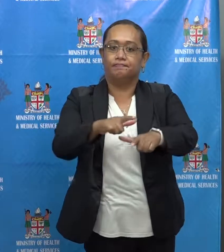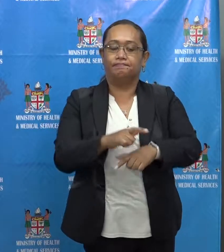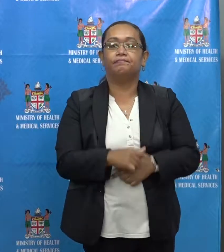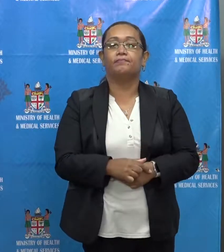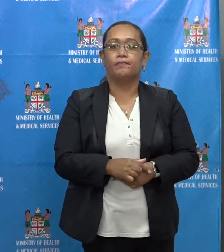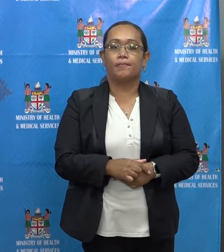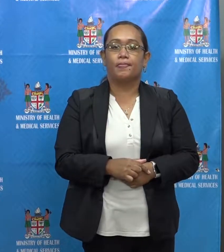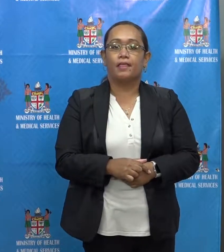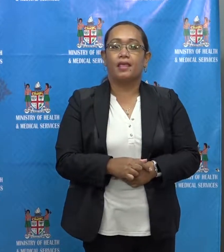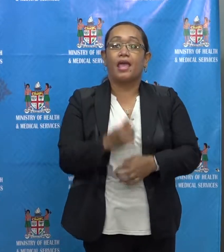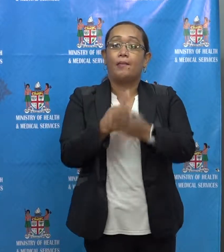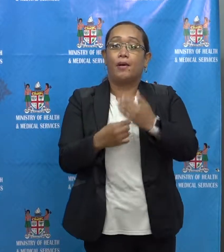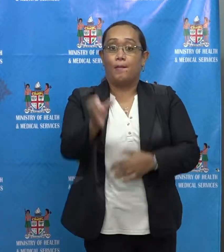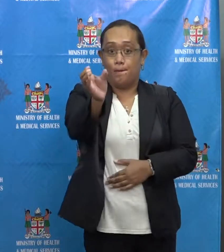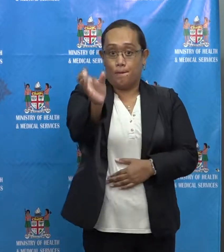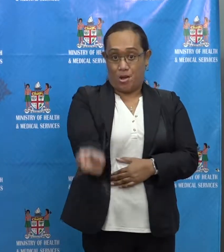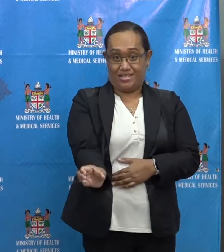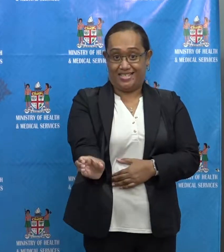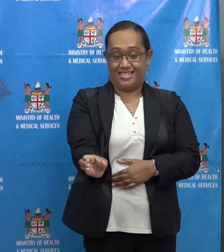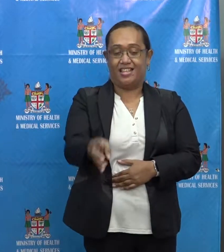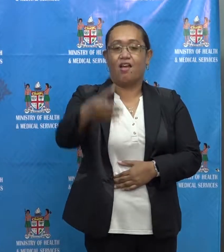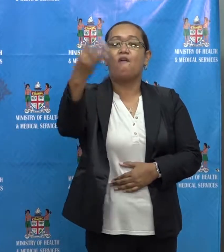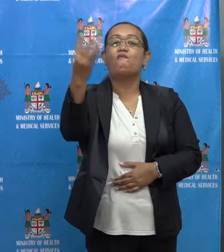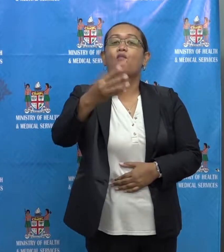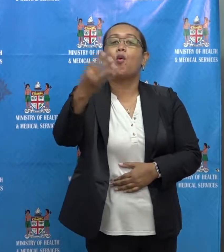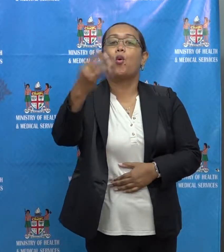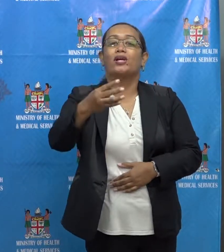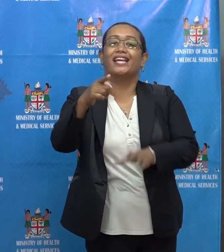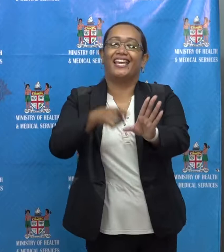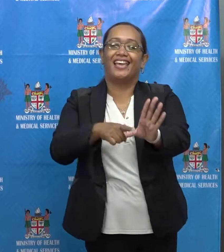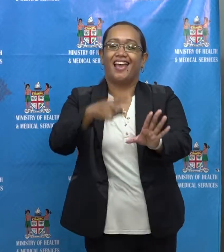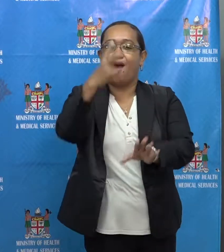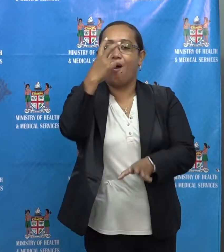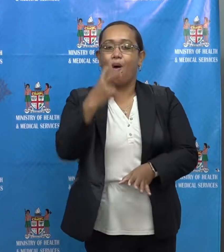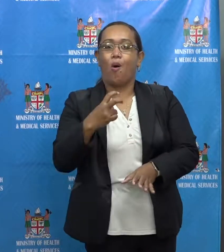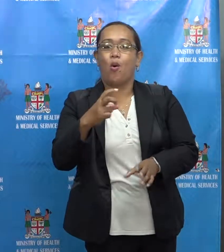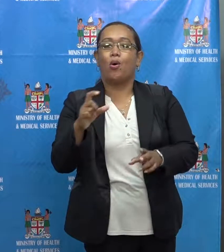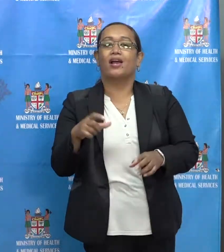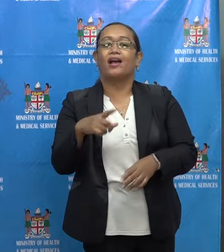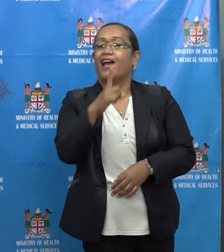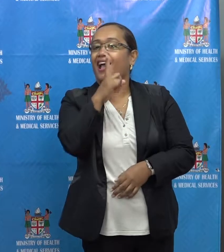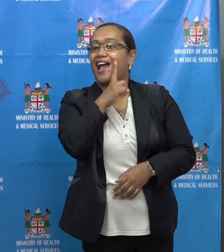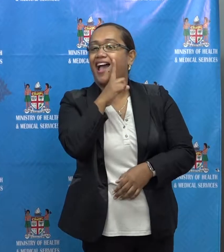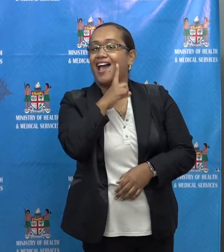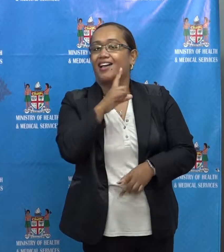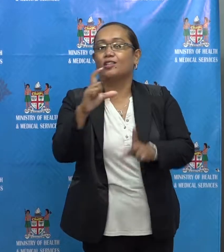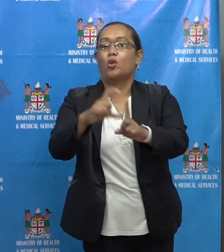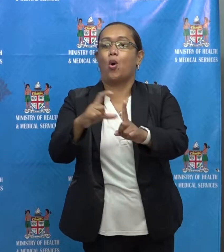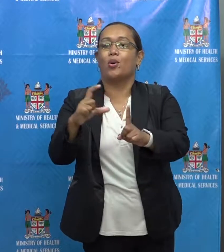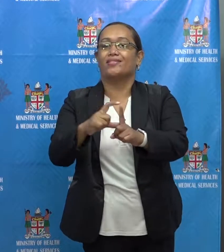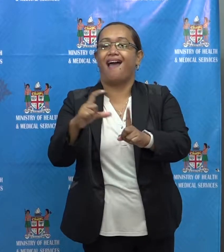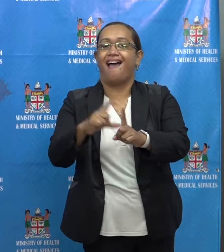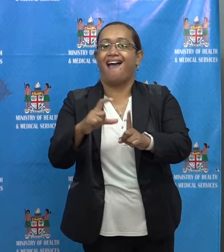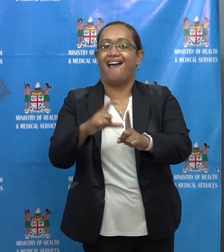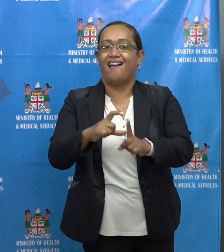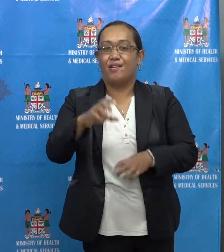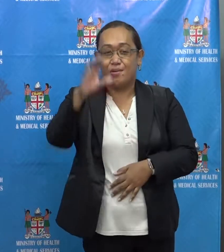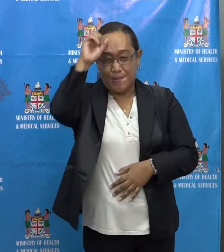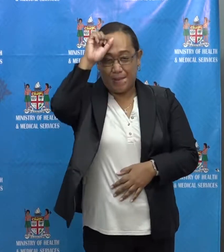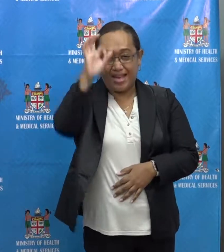The patient is the 14-year-old daughter of the hotel staff, who was the central focus of